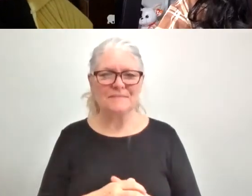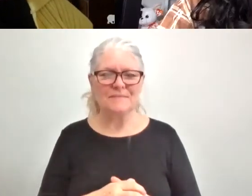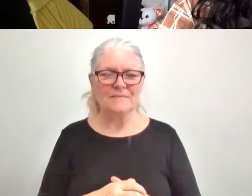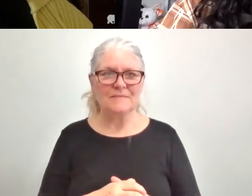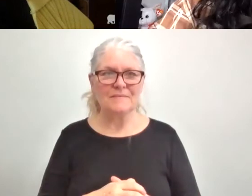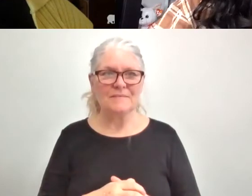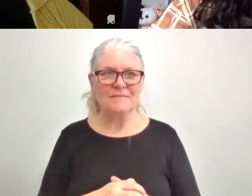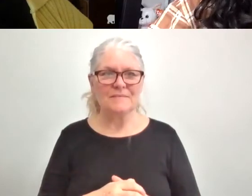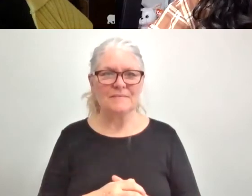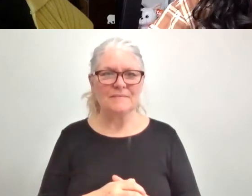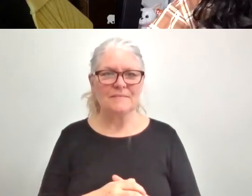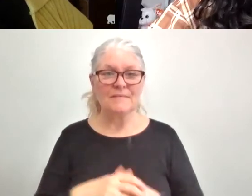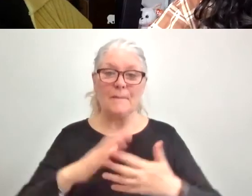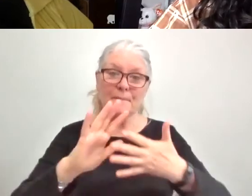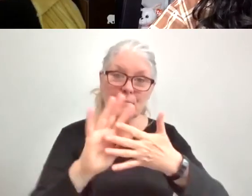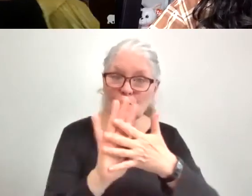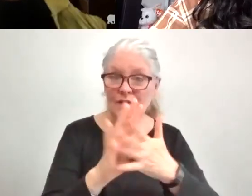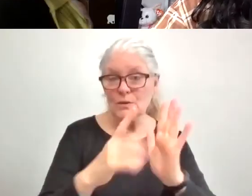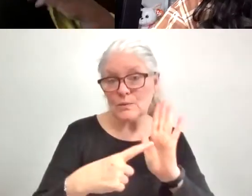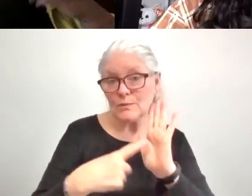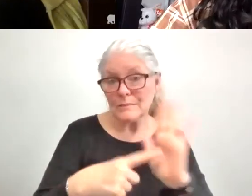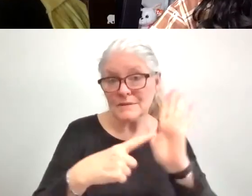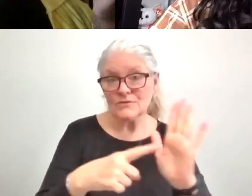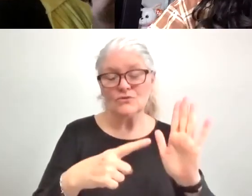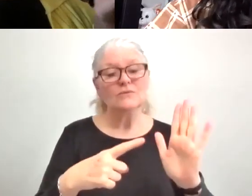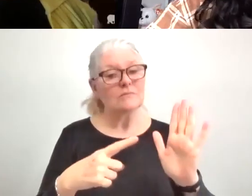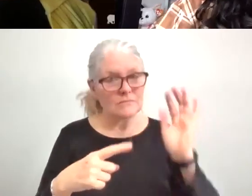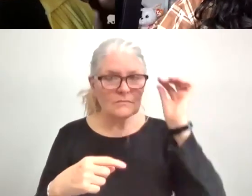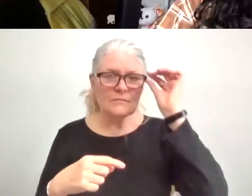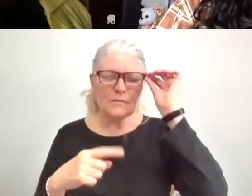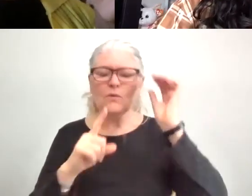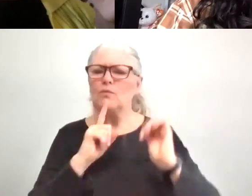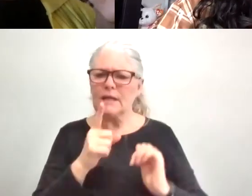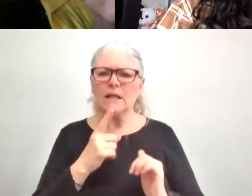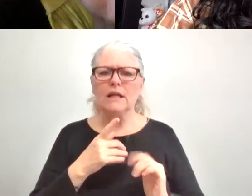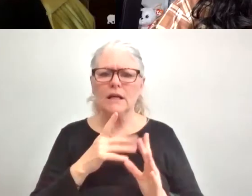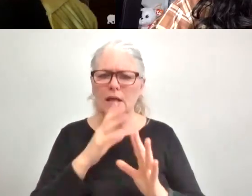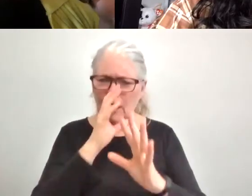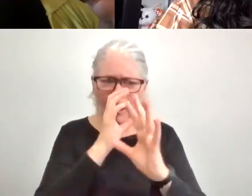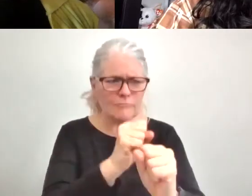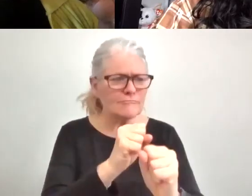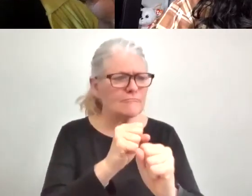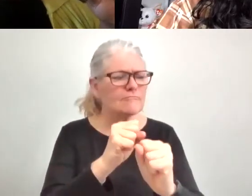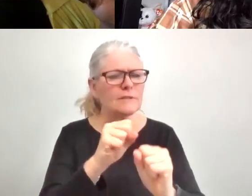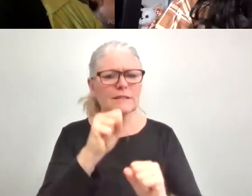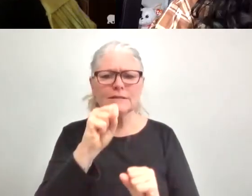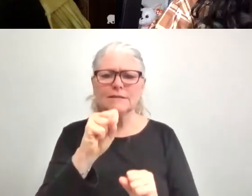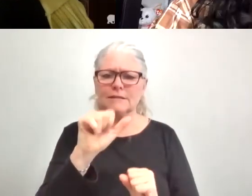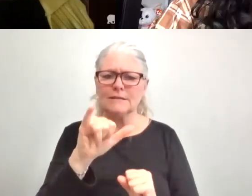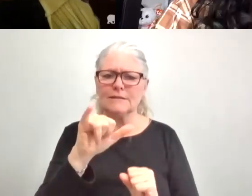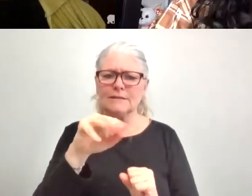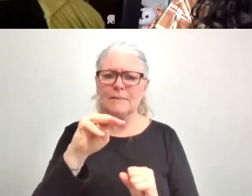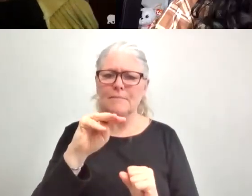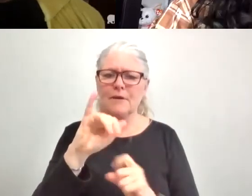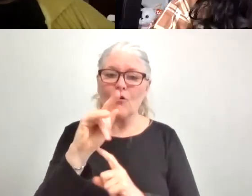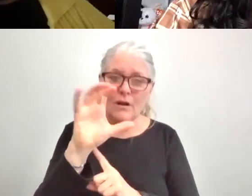And movie representations and like just, I'm really interested in like semiotics and the study of